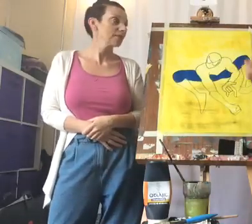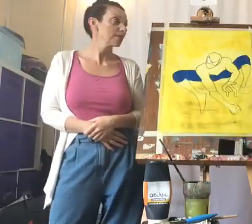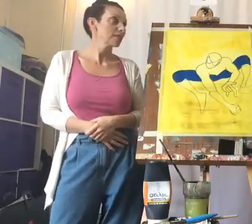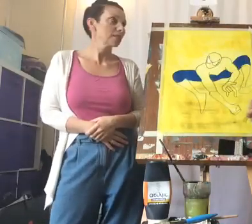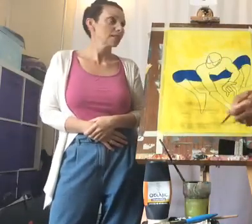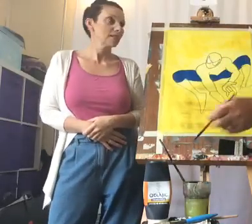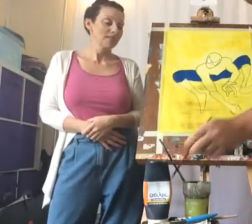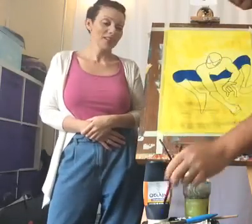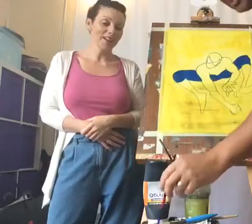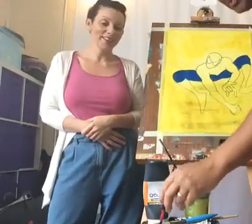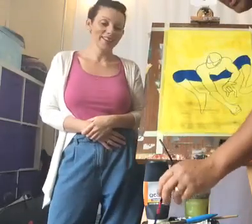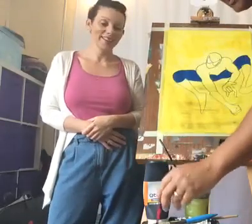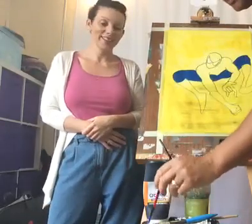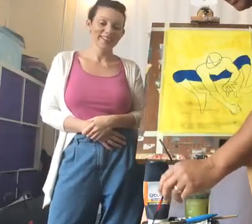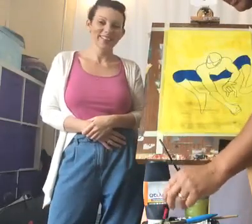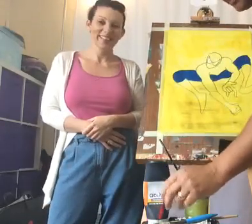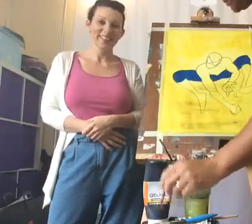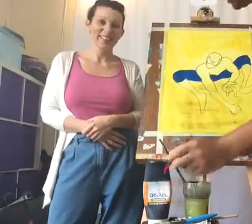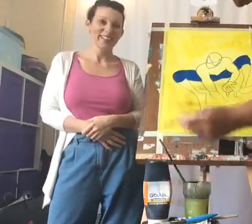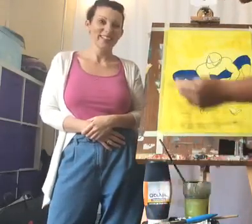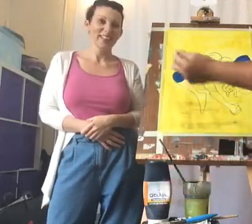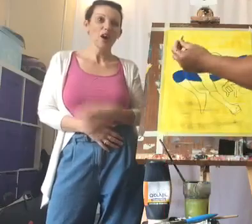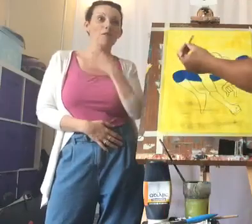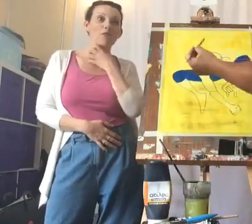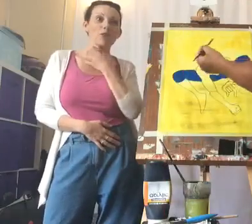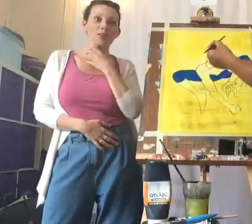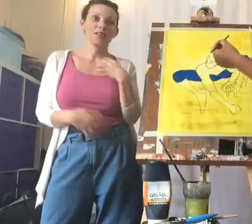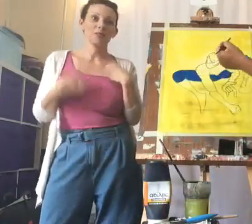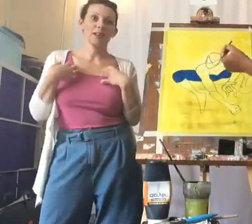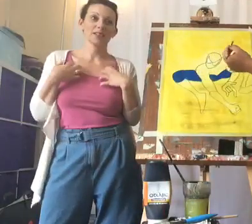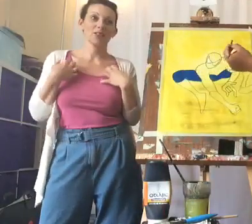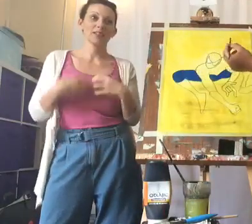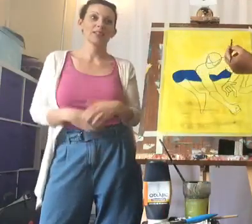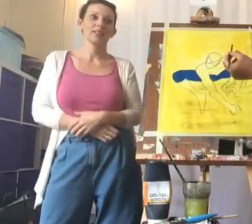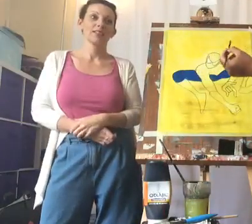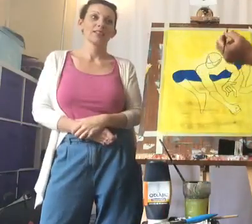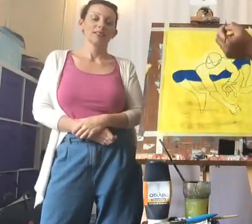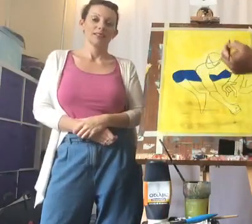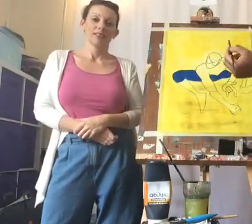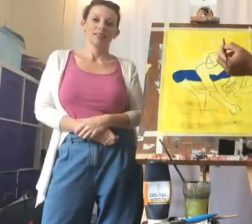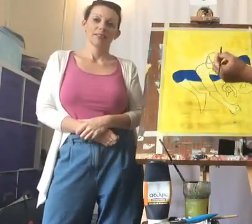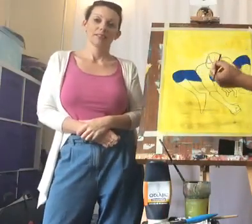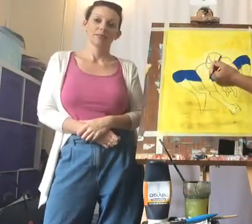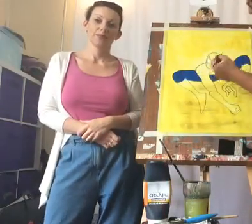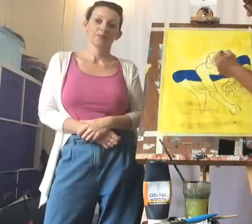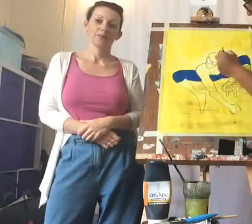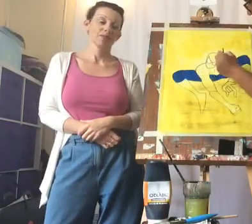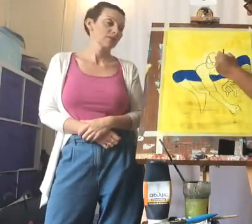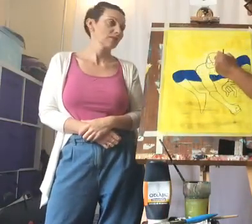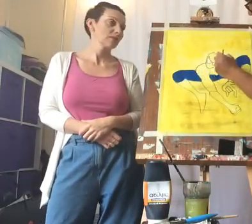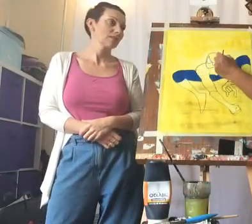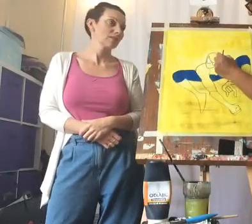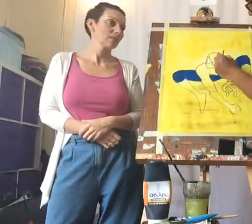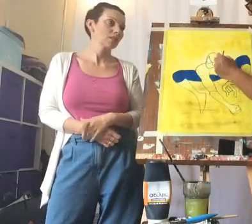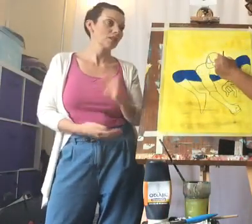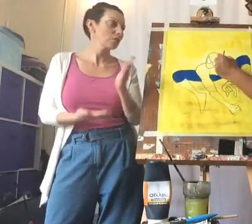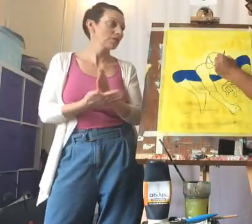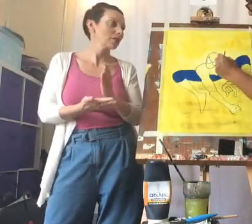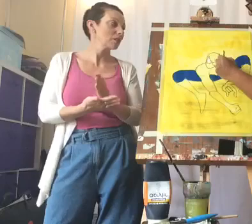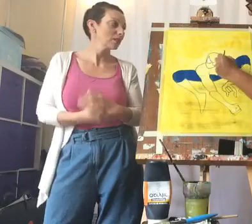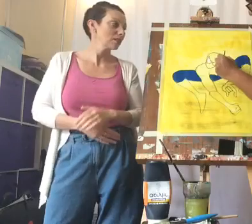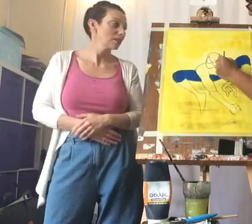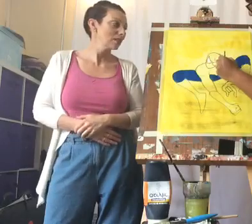It's all right. Our frog, so it's very exciting. Well, it's not like it's a unicorn. You know